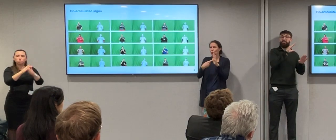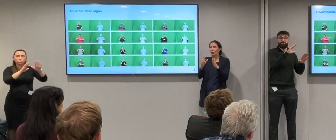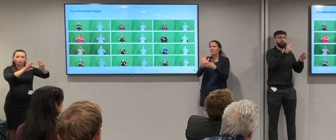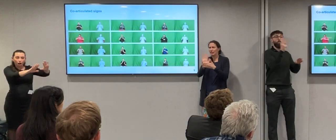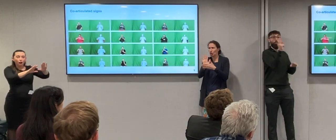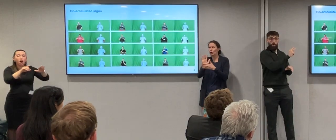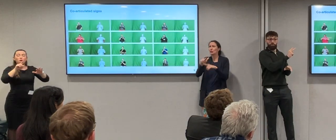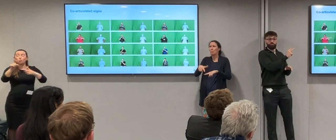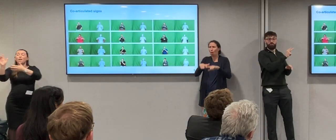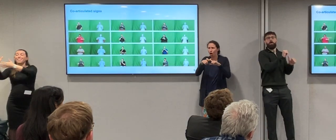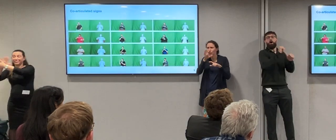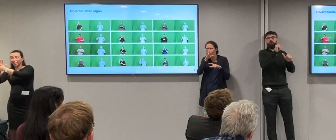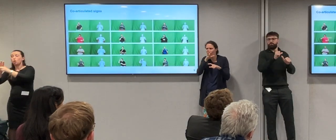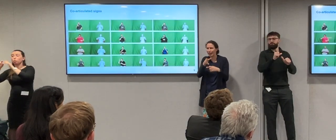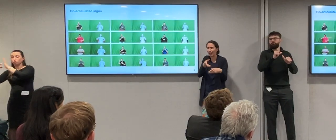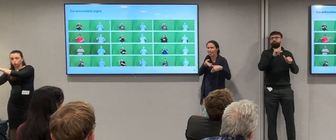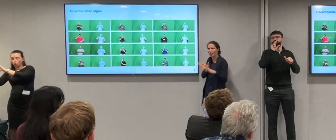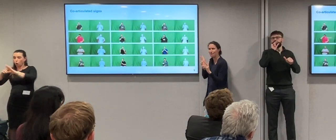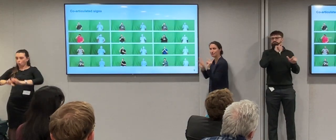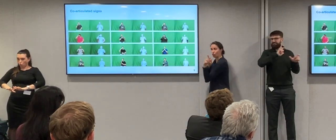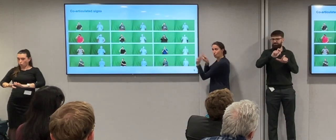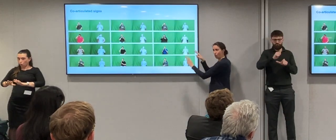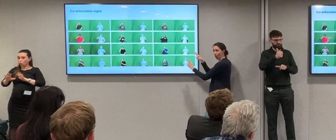them see it, then carry on talking. Yeah, of course.